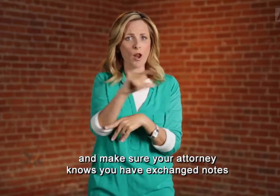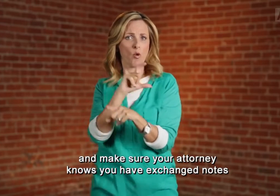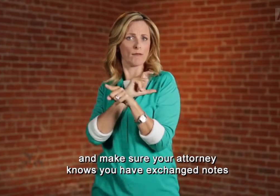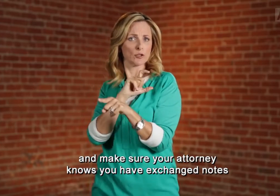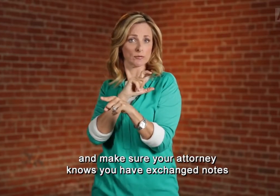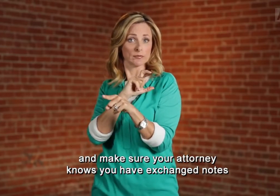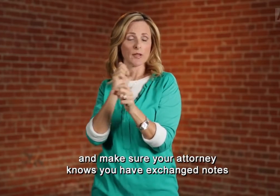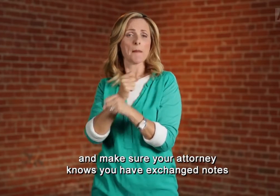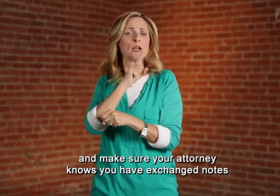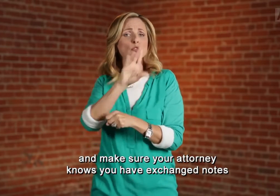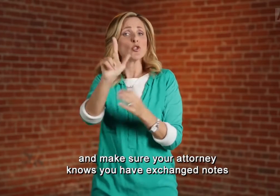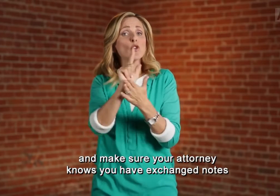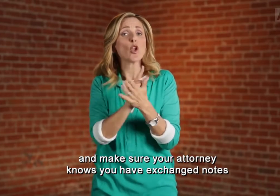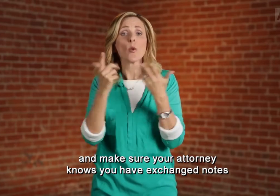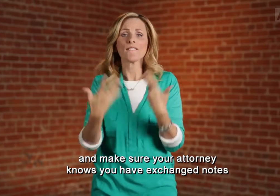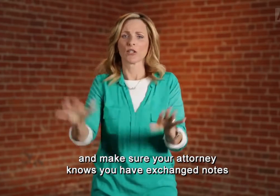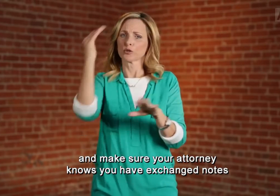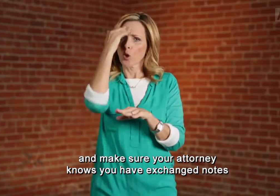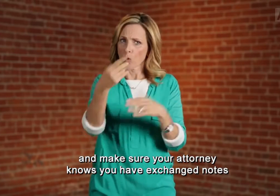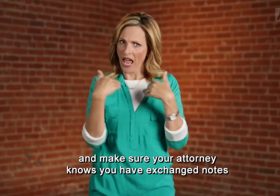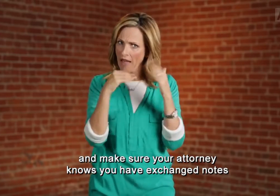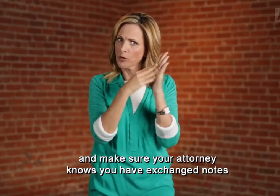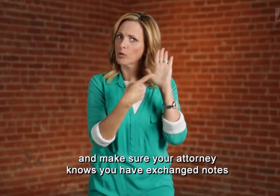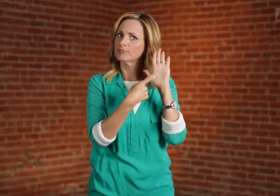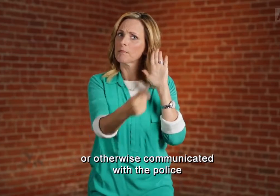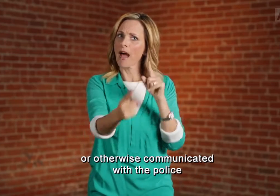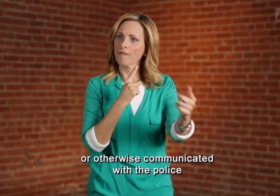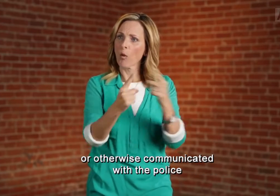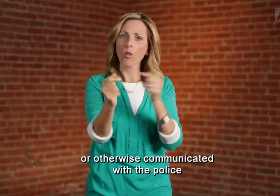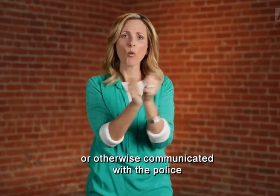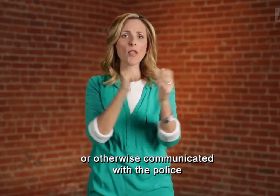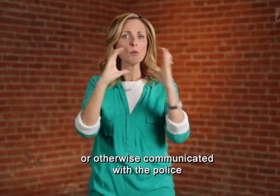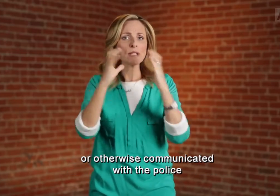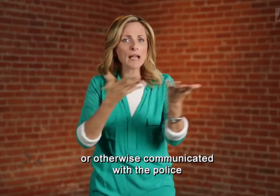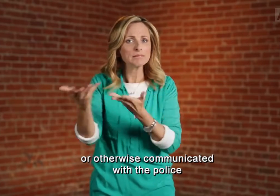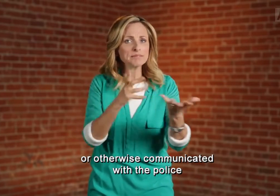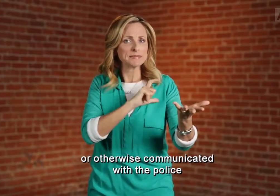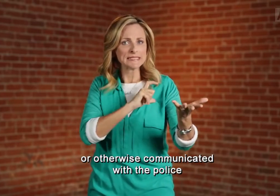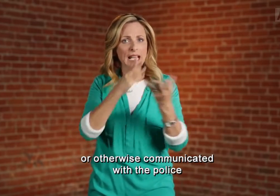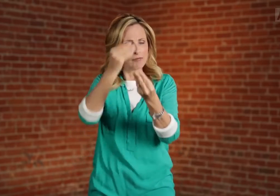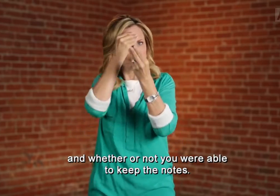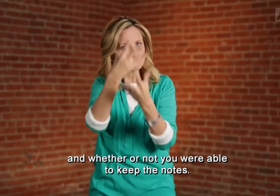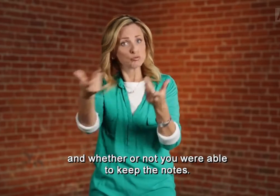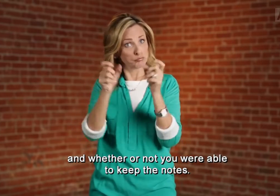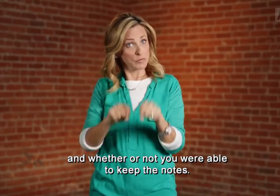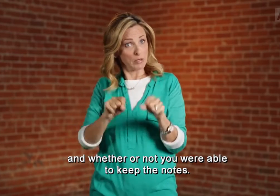officers and make sure your attorney knows you have exchanged notes or otherwise communicated with the police and